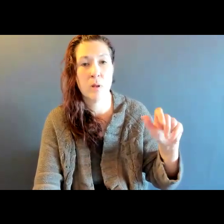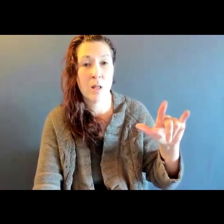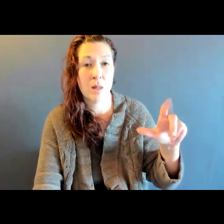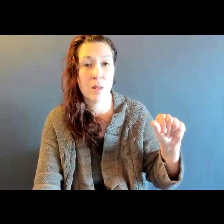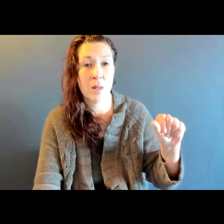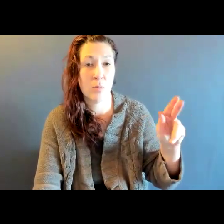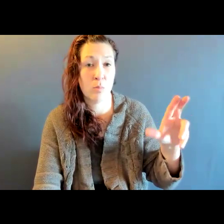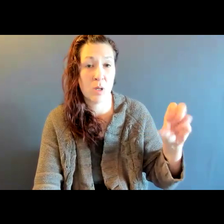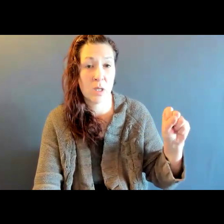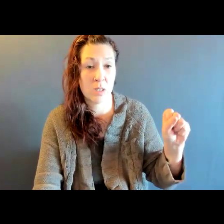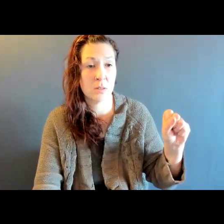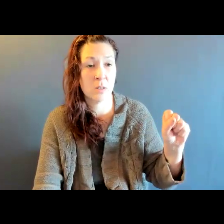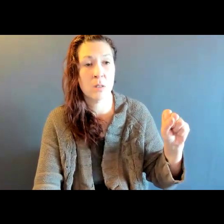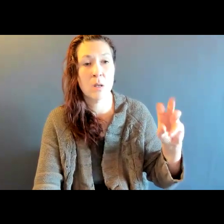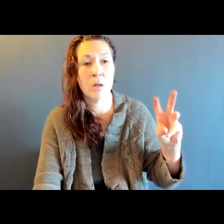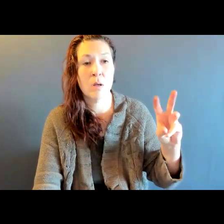participation. Mr. Bernal.